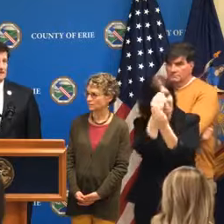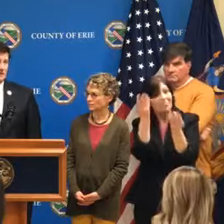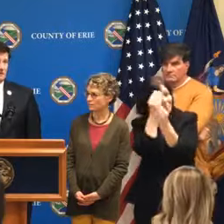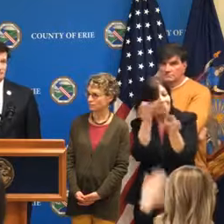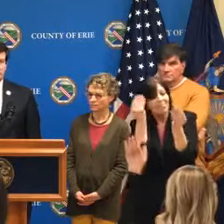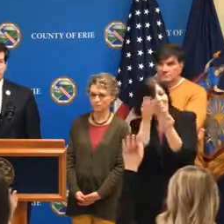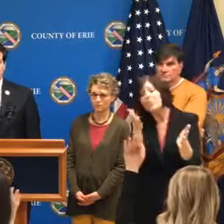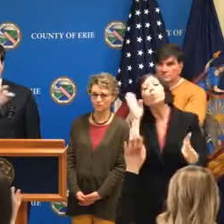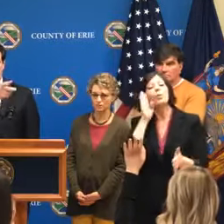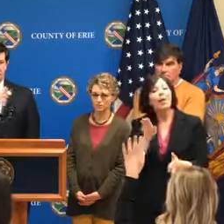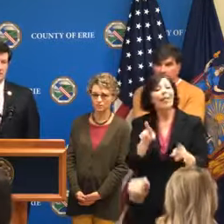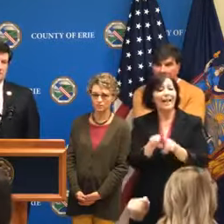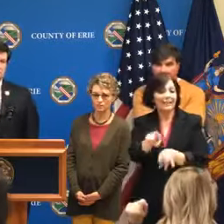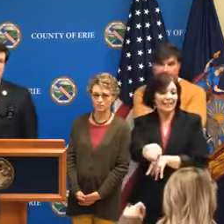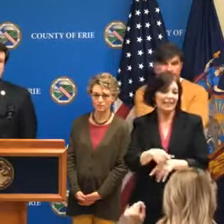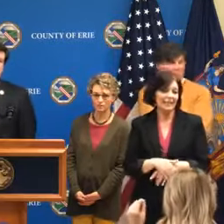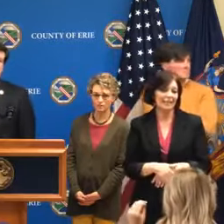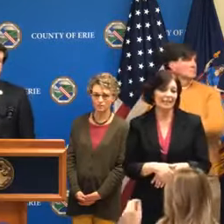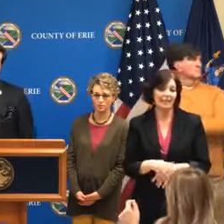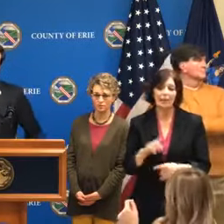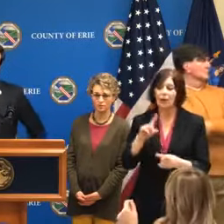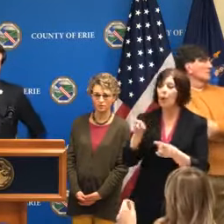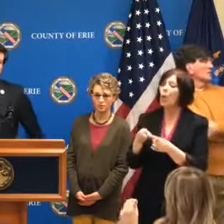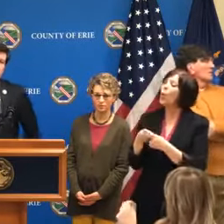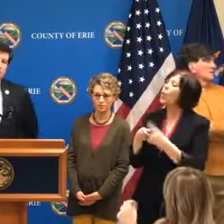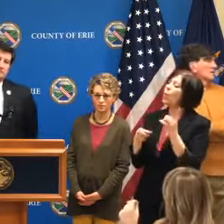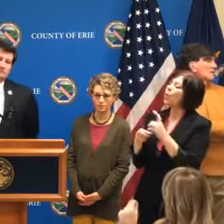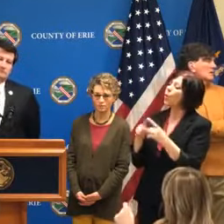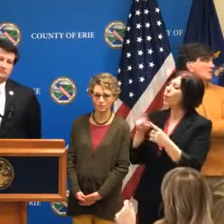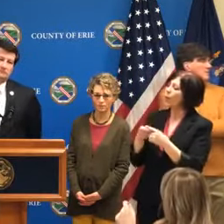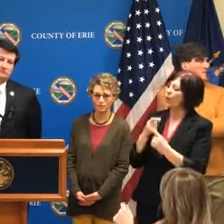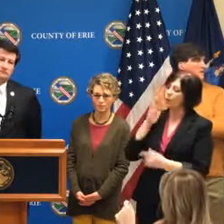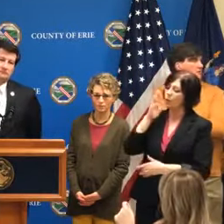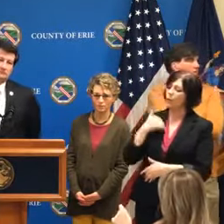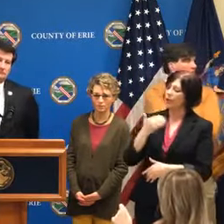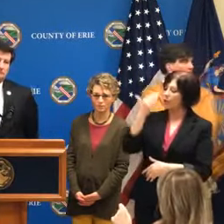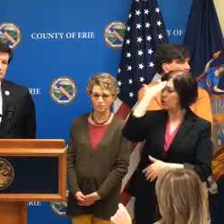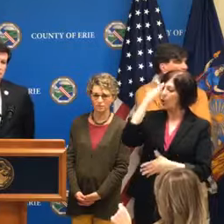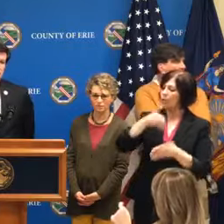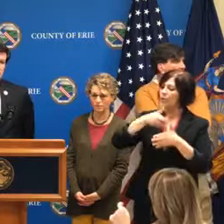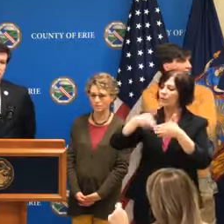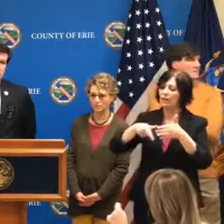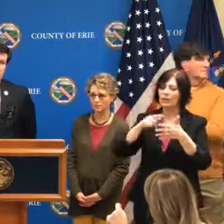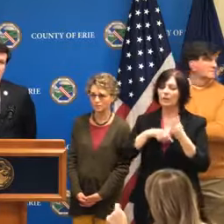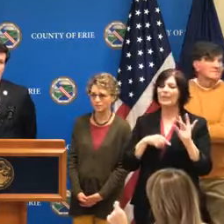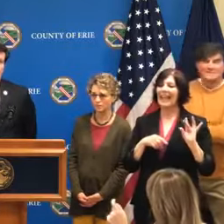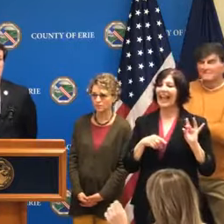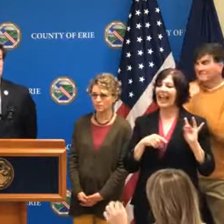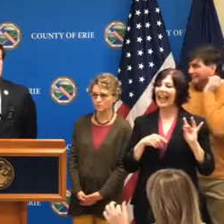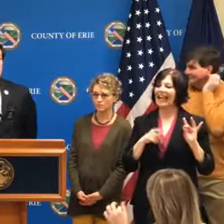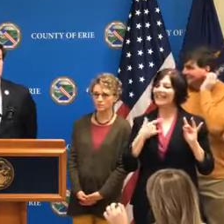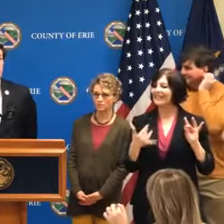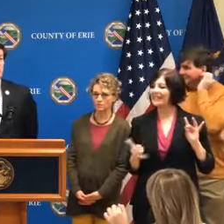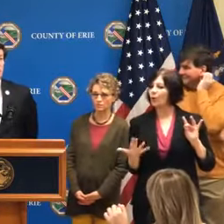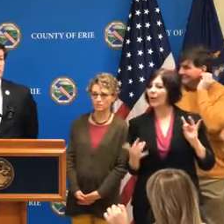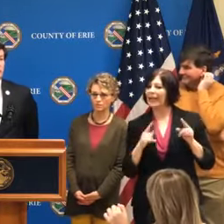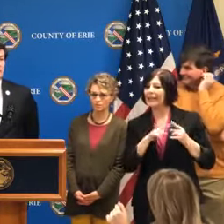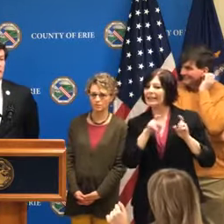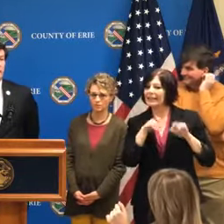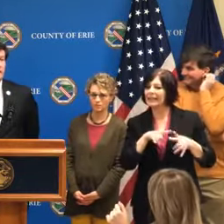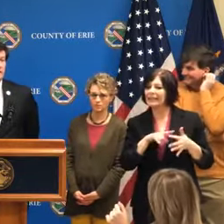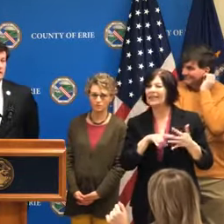as needed. Ms. Marley. When will we know the result of the 8 pending tests? Well, there's actually